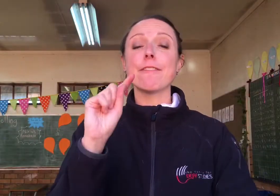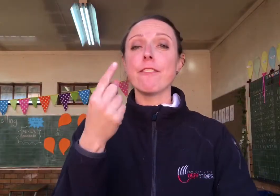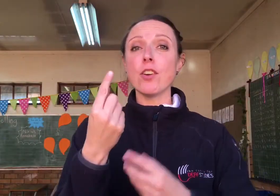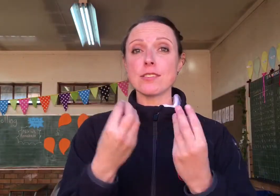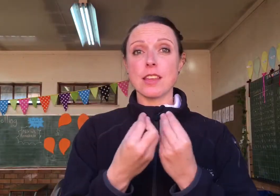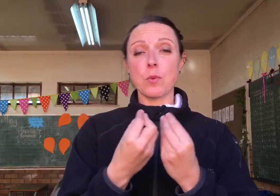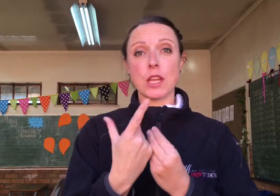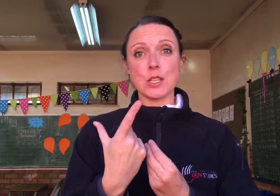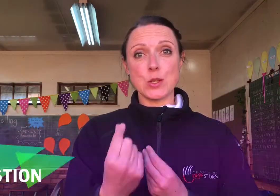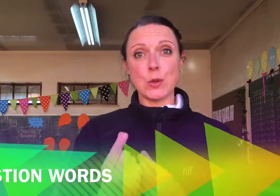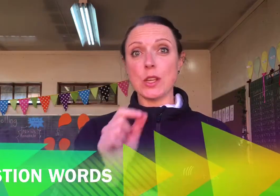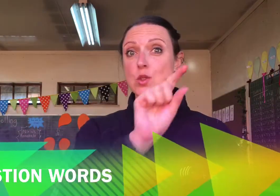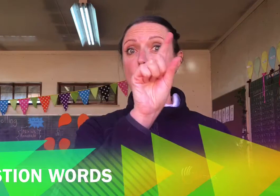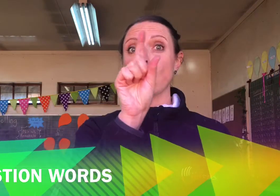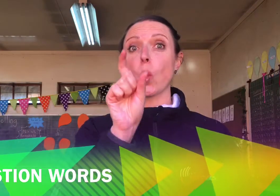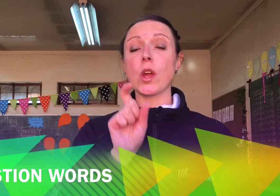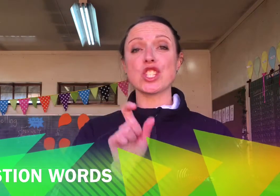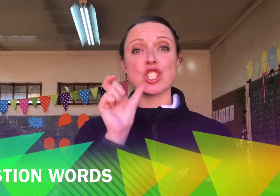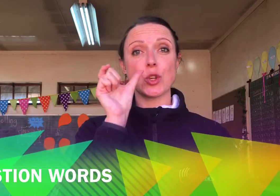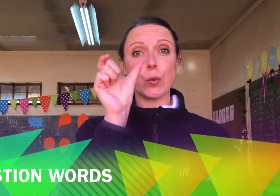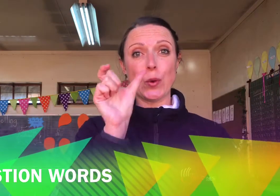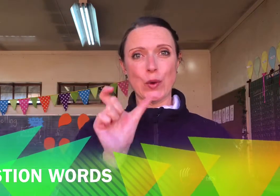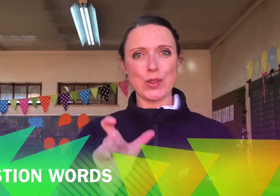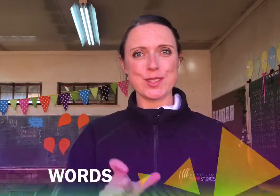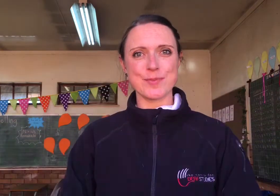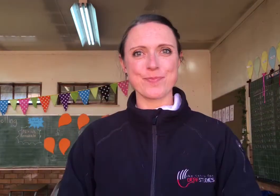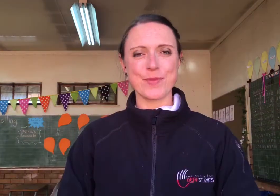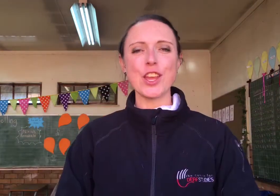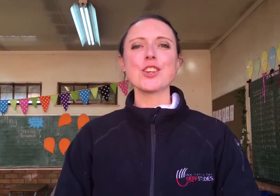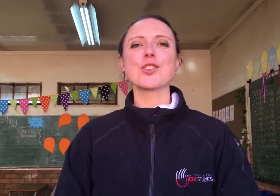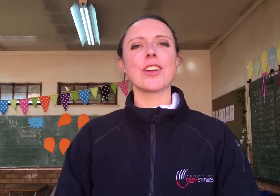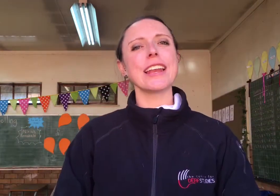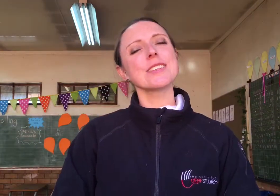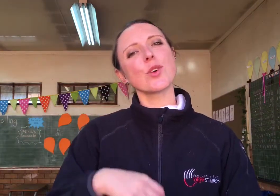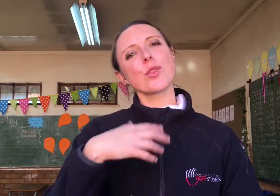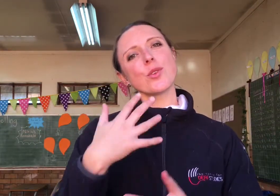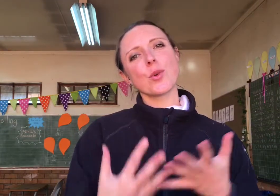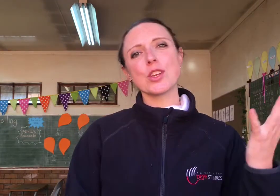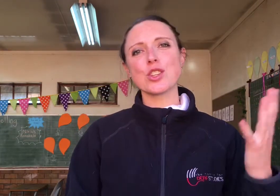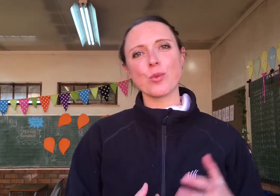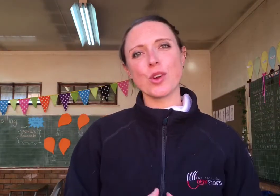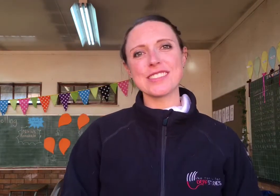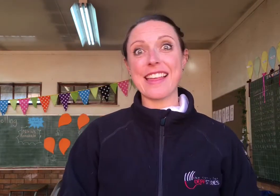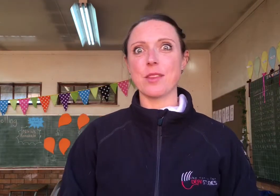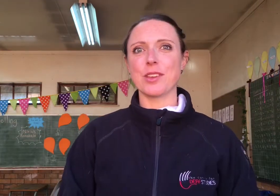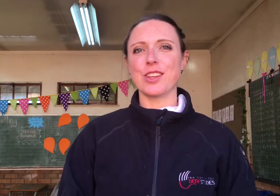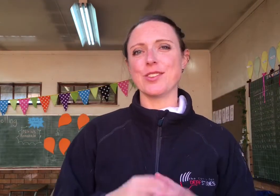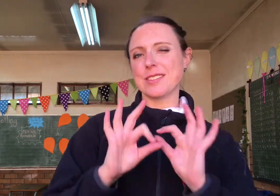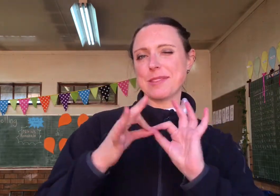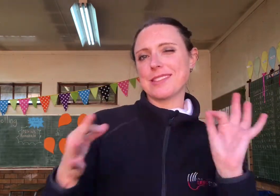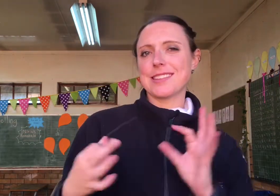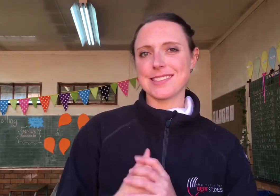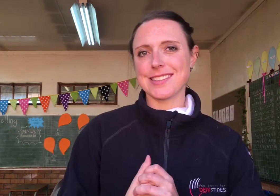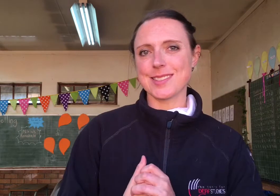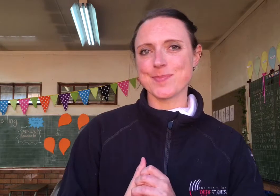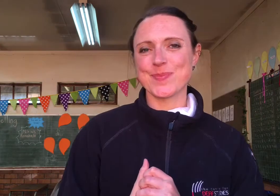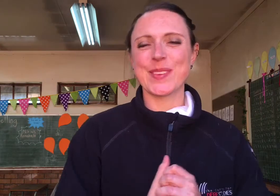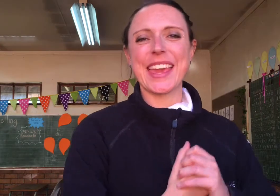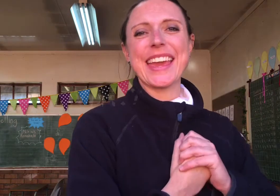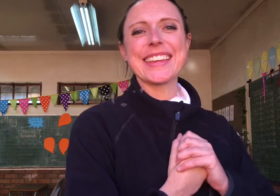first thing we're going to do is question words. So let's go through the question words and then we're going to use them in sentences. Okay,